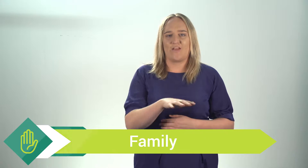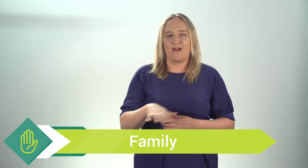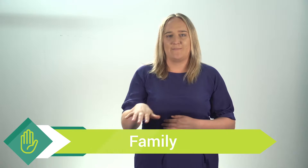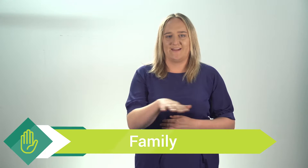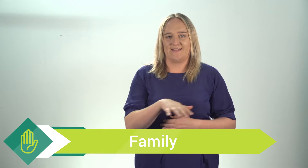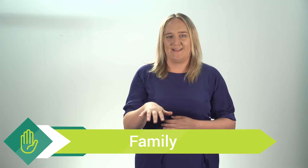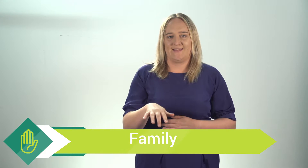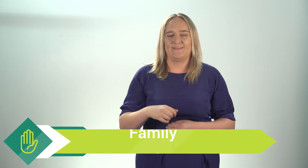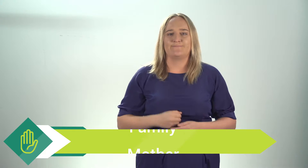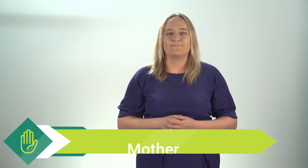Family.